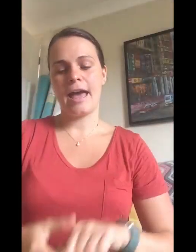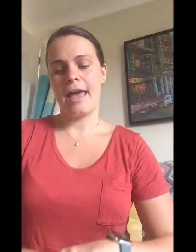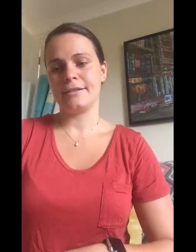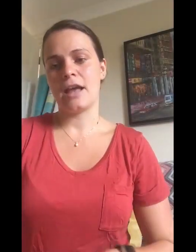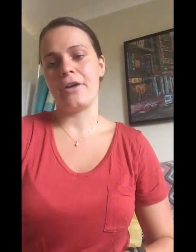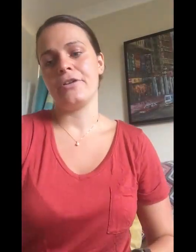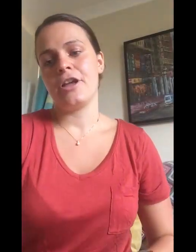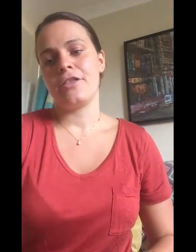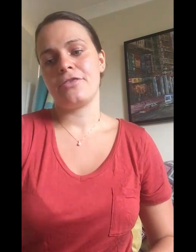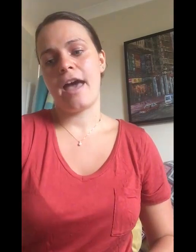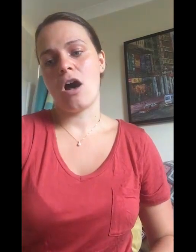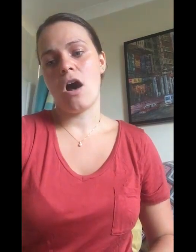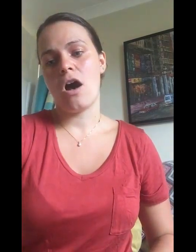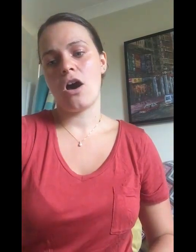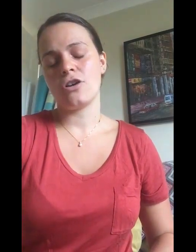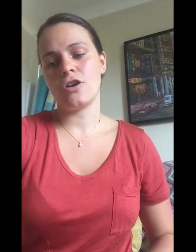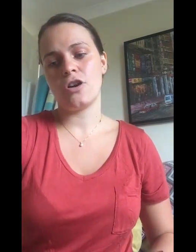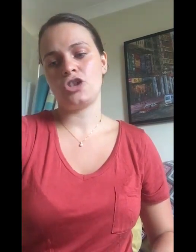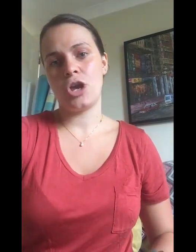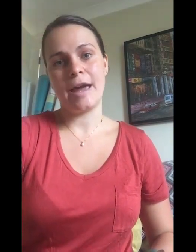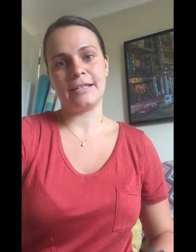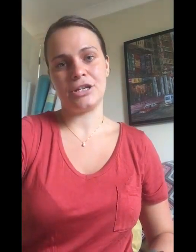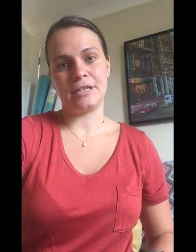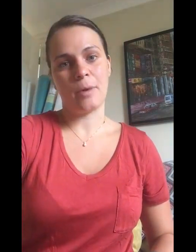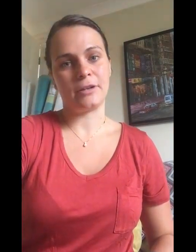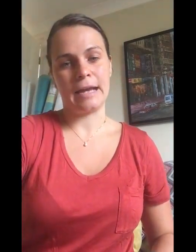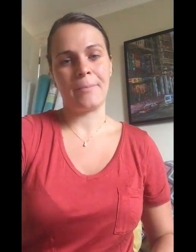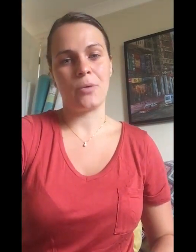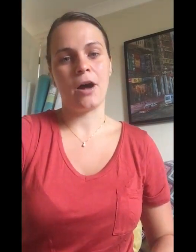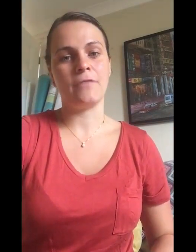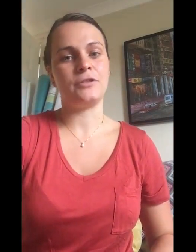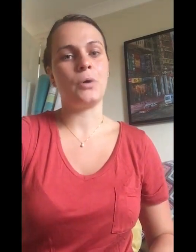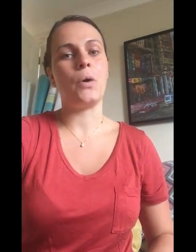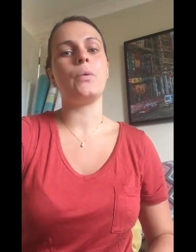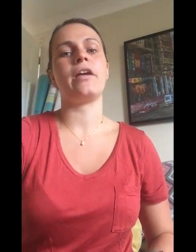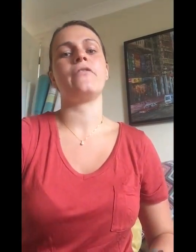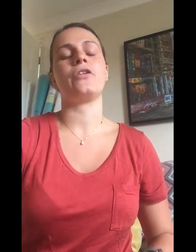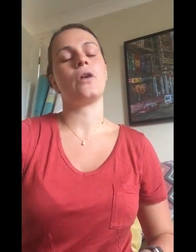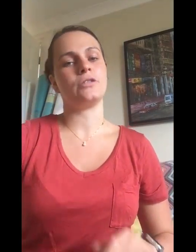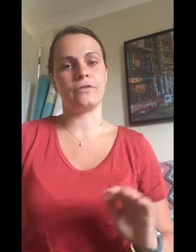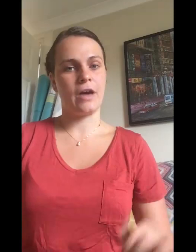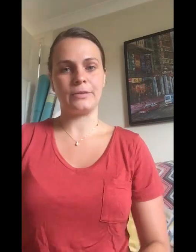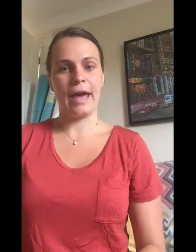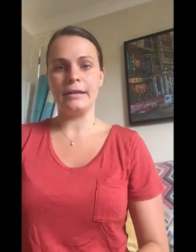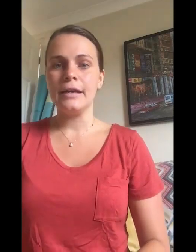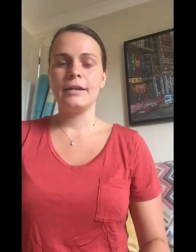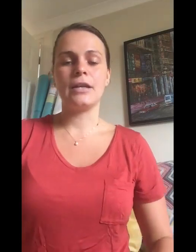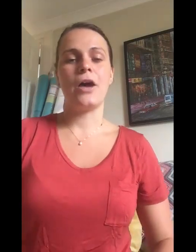Okay, so there are 2 ways to do this one because it can be quite uncomfortable if you can't do the first way. So